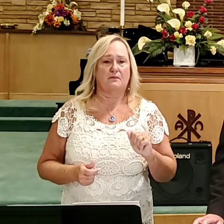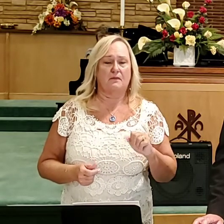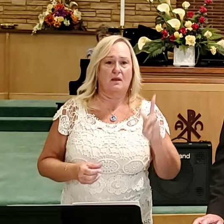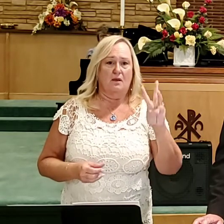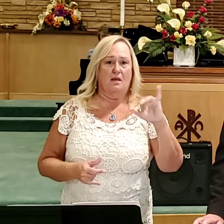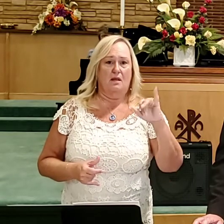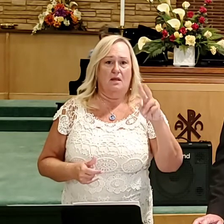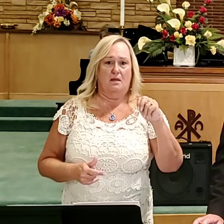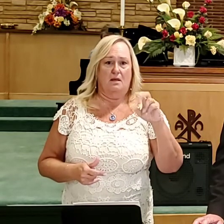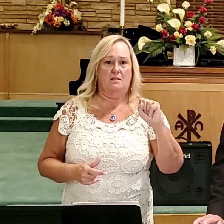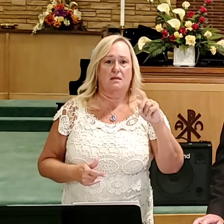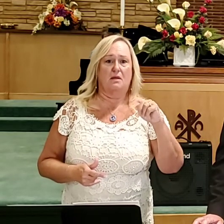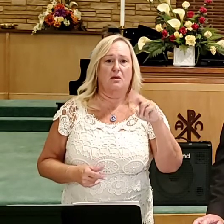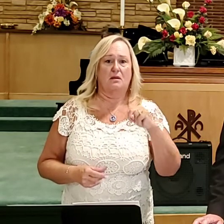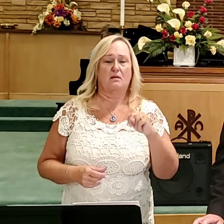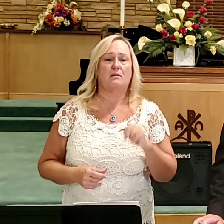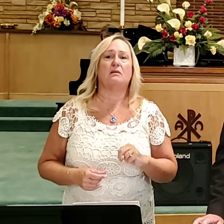Winston,